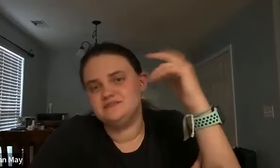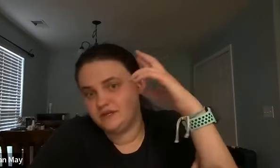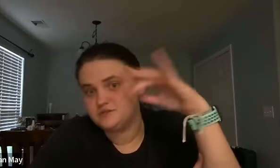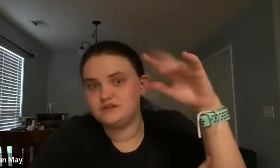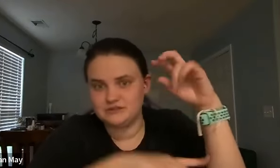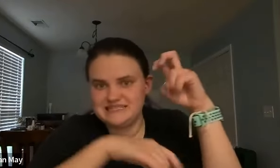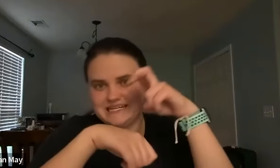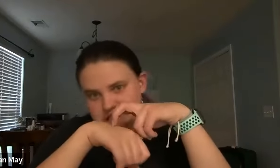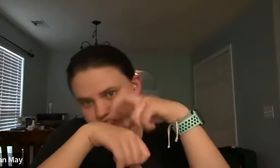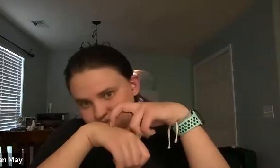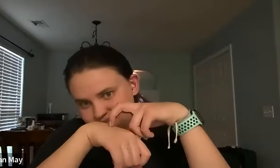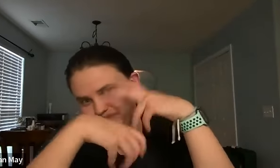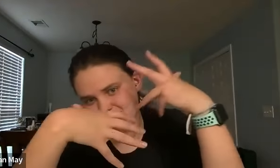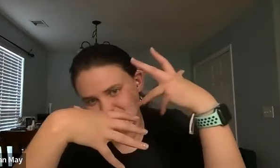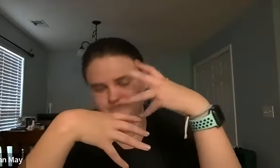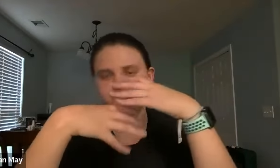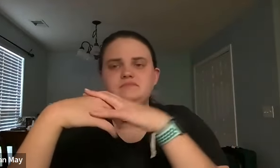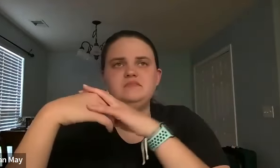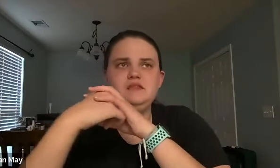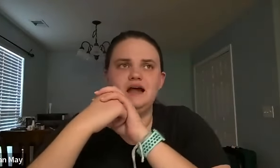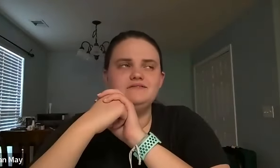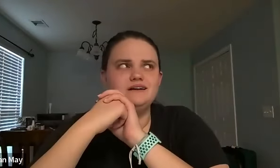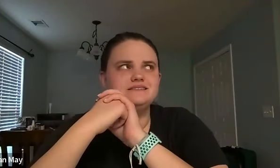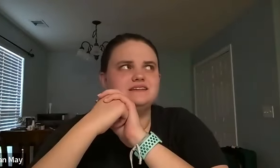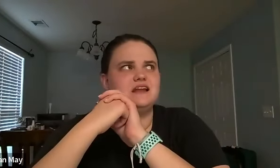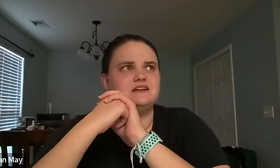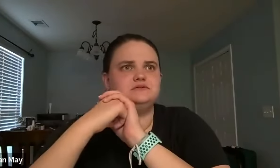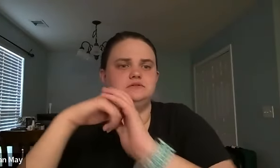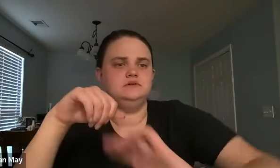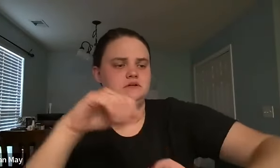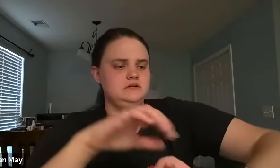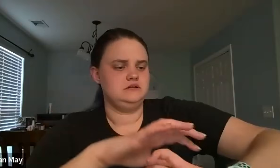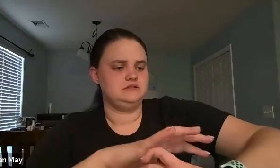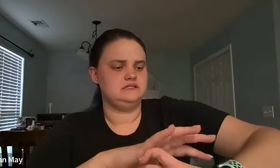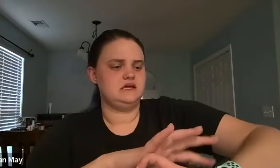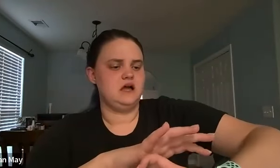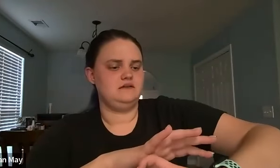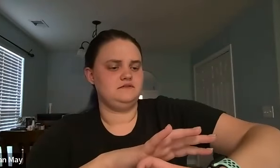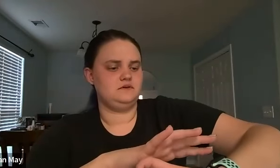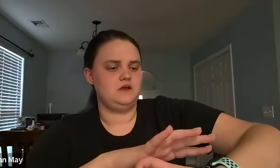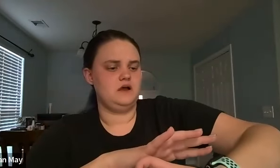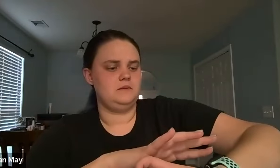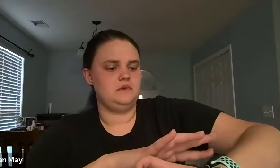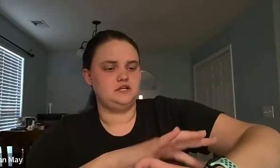finger spelling tortilla chips. I have not seen an actual sign for